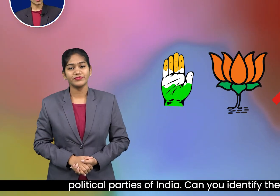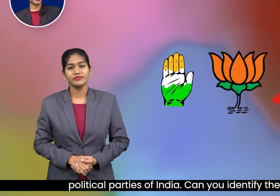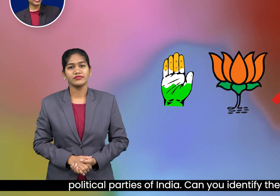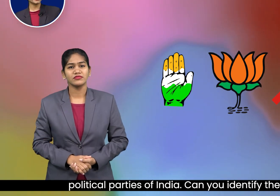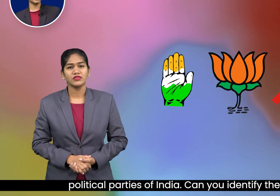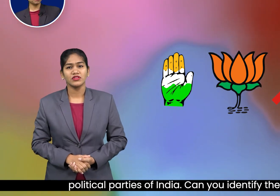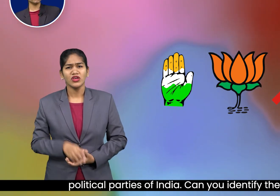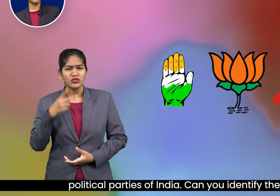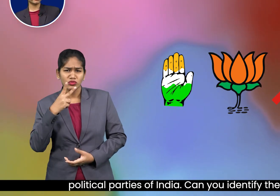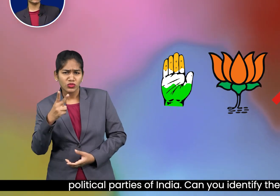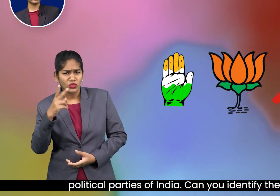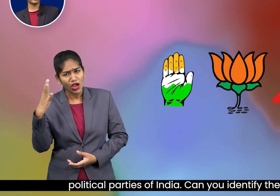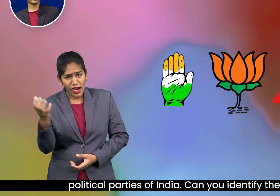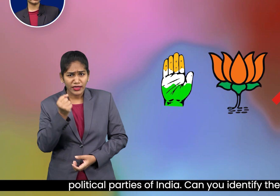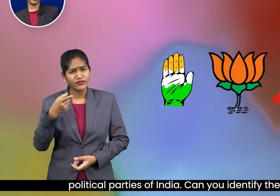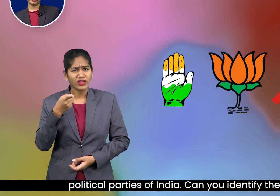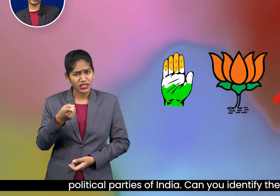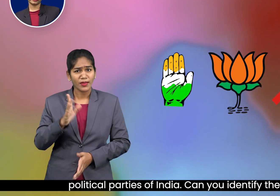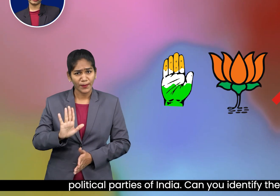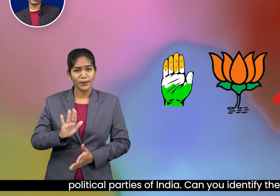Can you identify them?